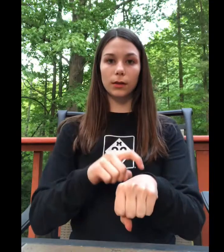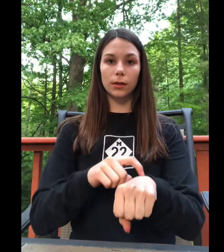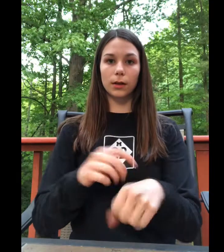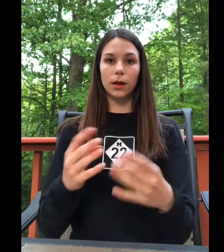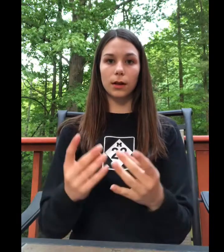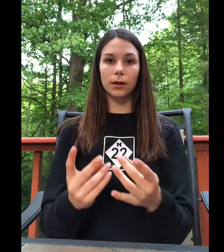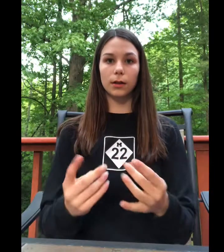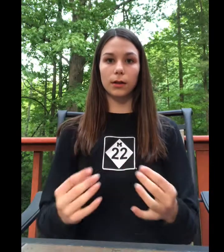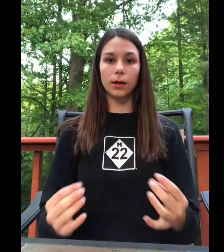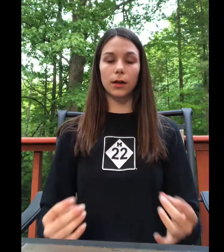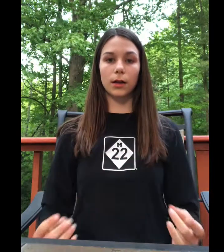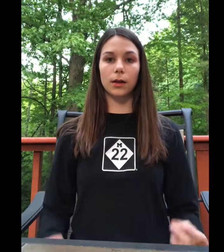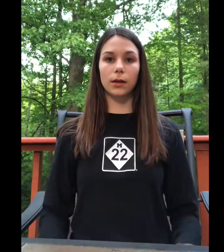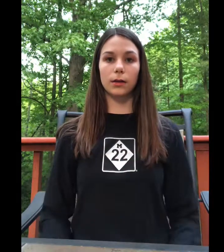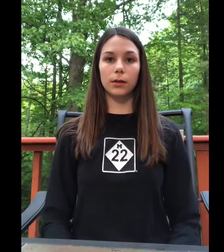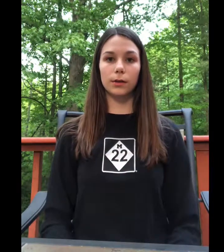home. Walking out of